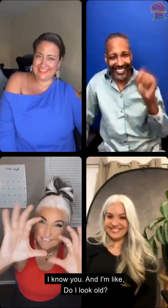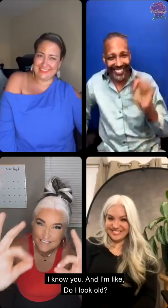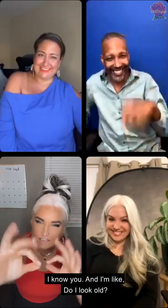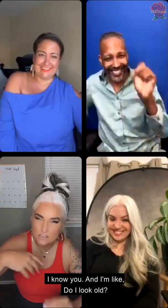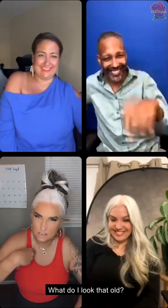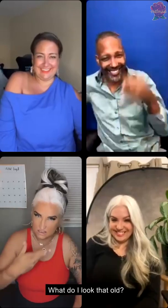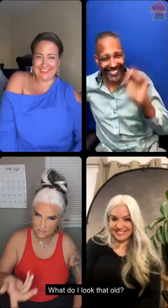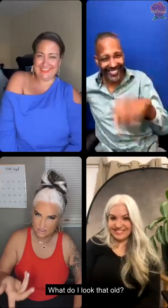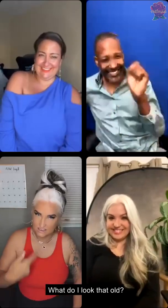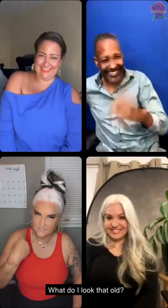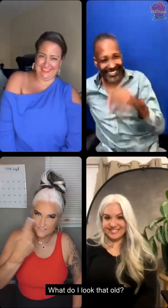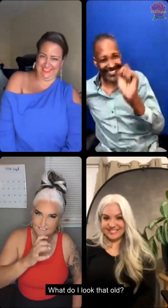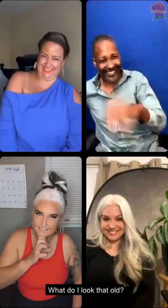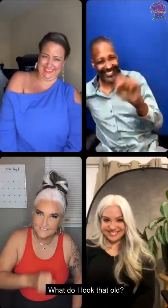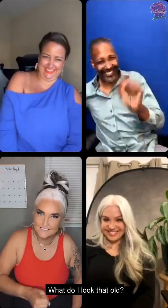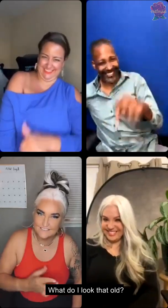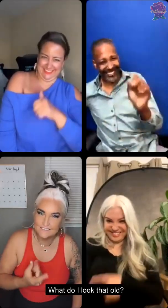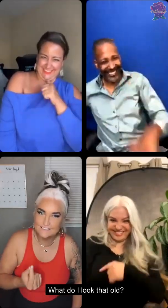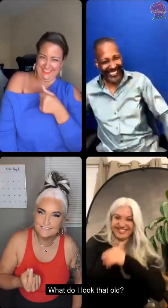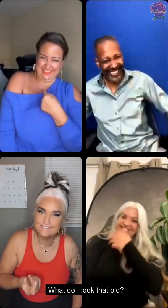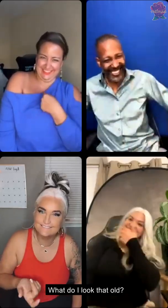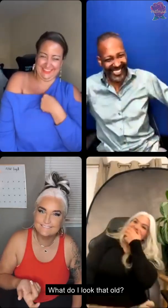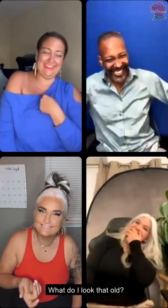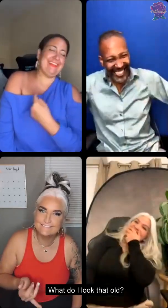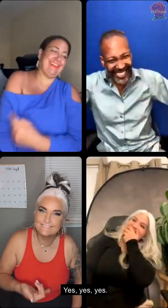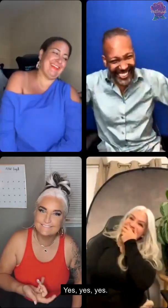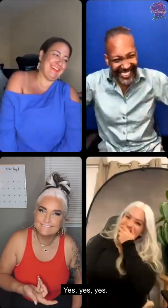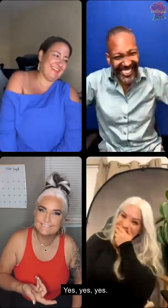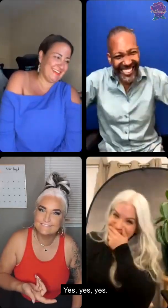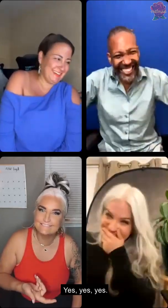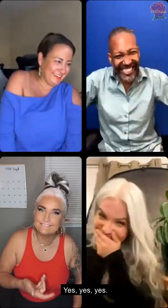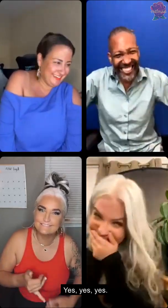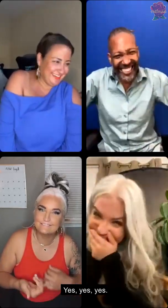like, do I look old? What? Do I look that